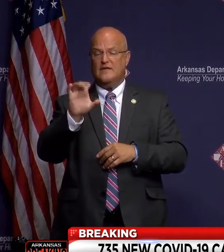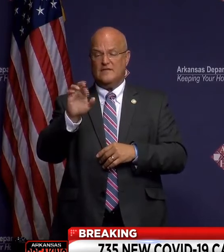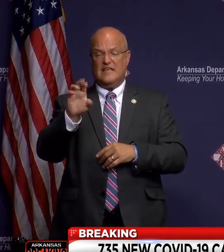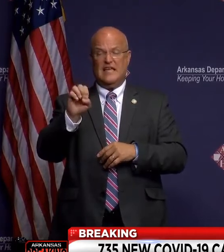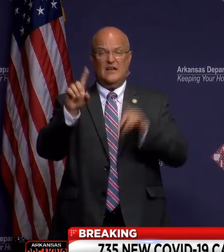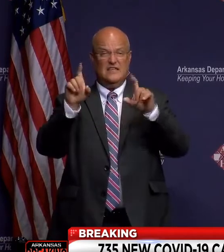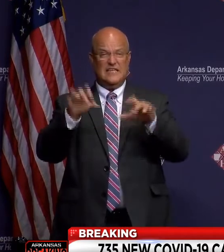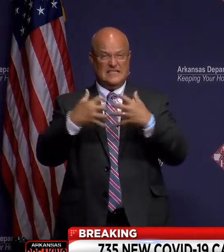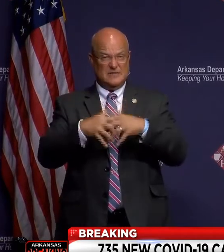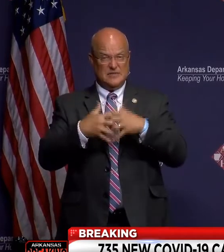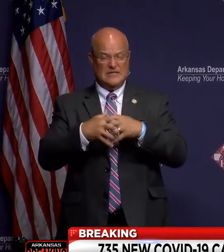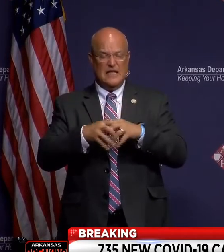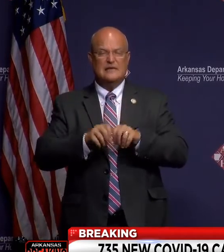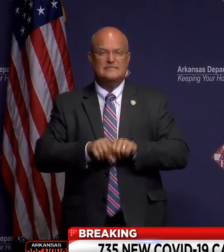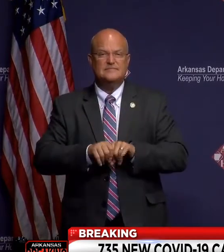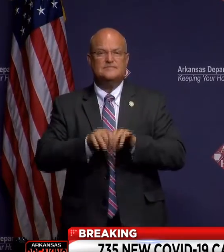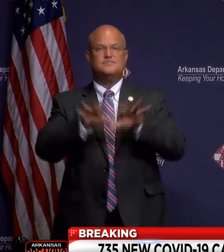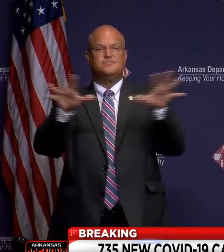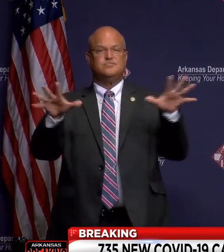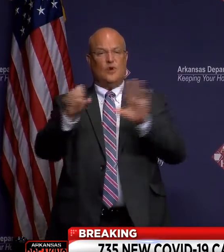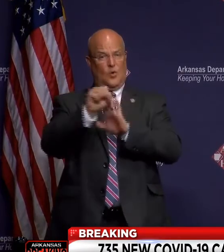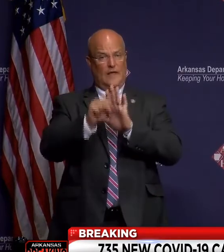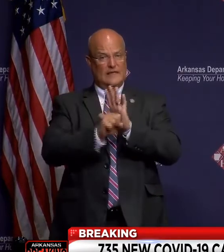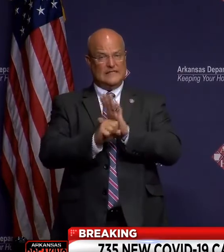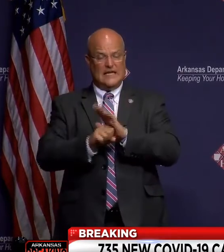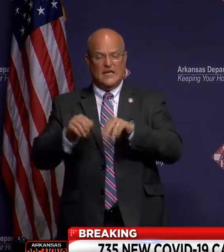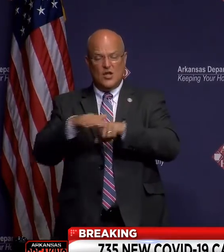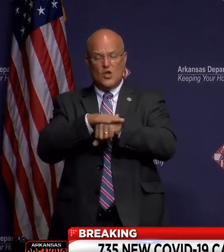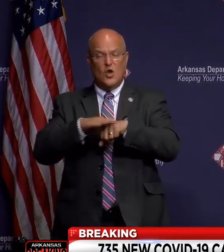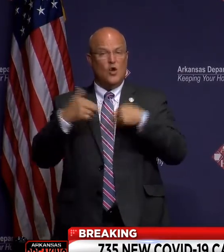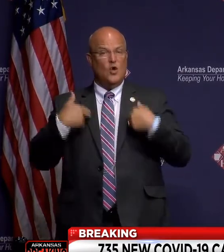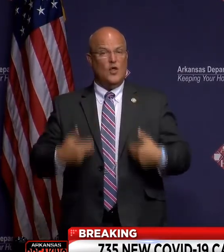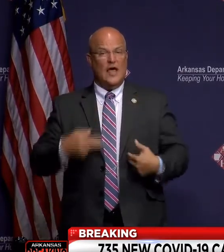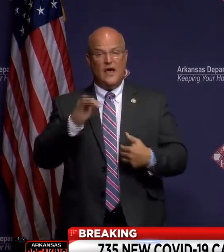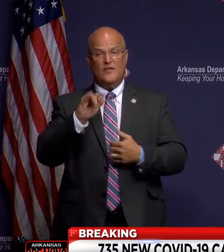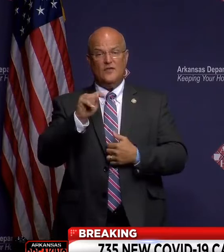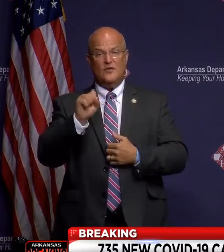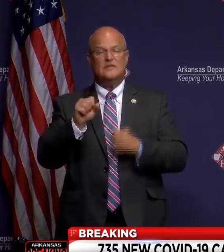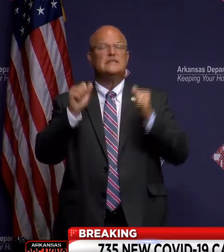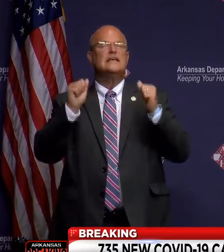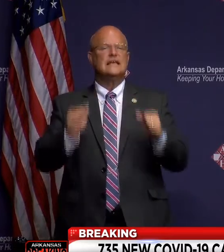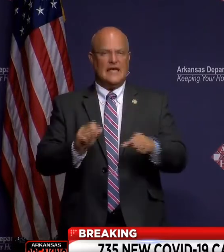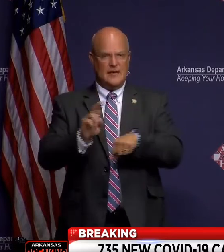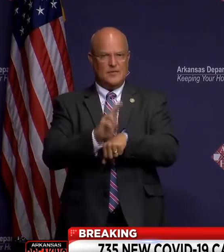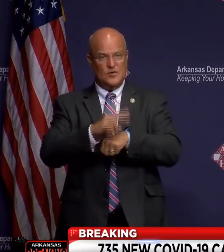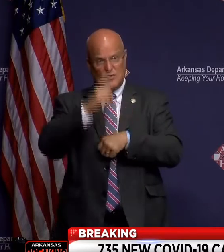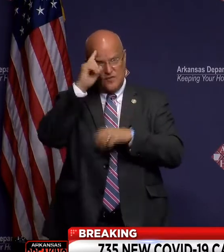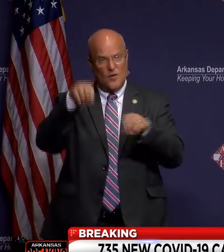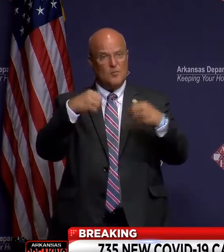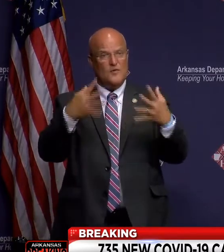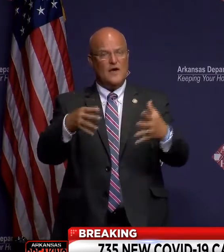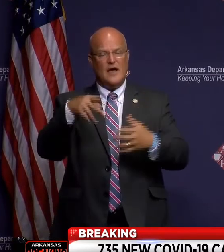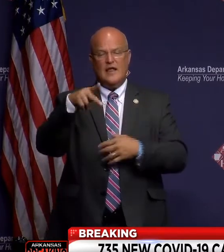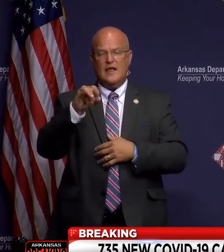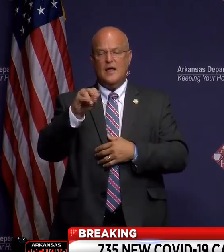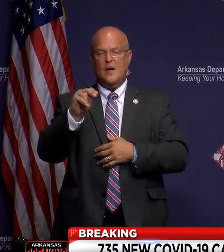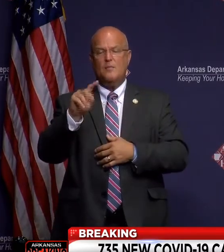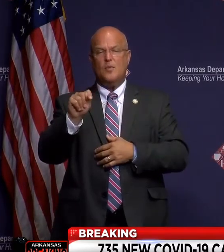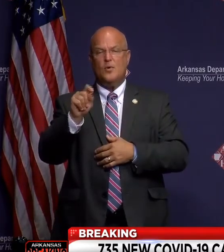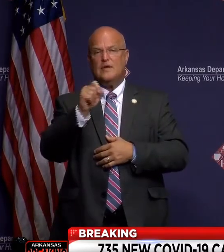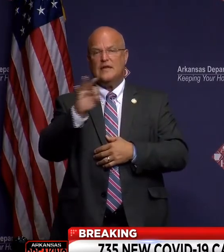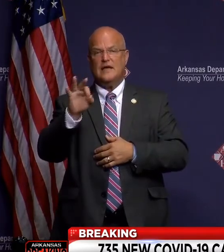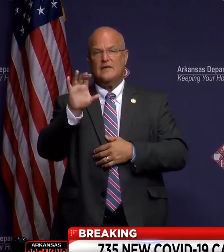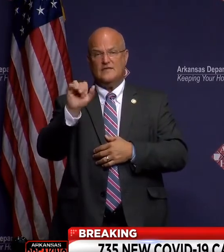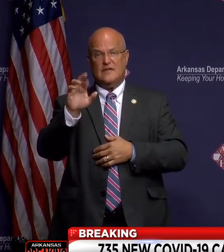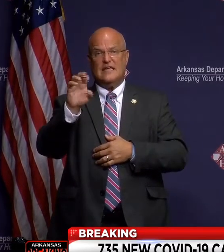be distributed across the state at the local health units that can be used for providing point of care testing. So we're trying to